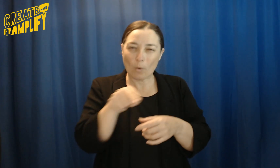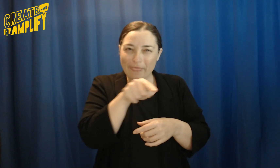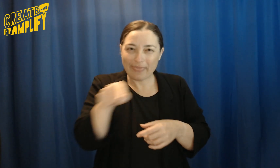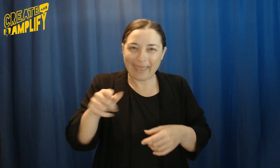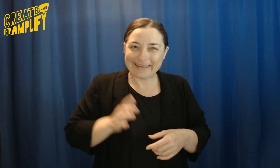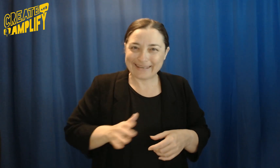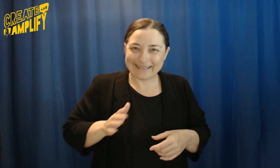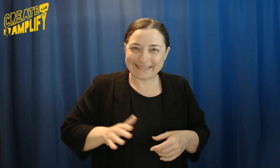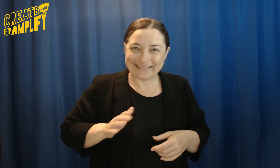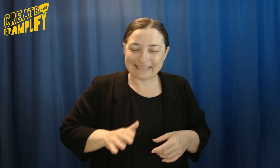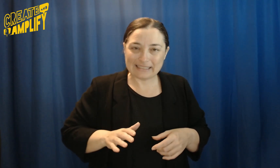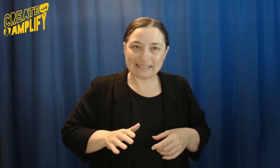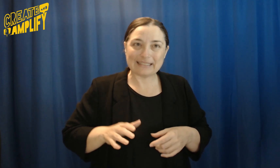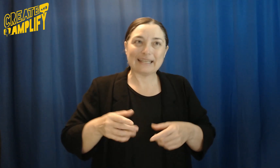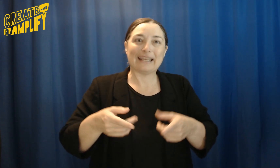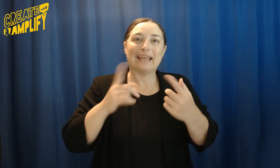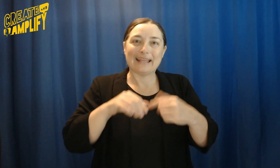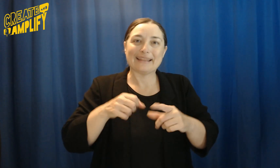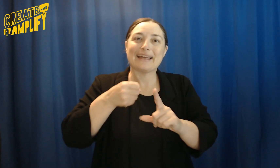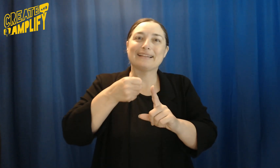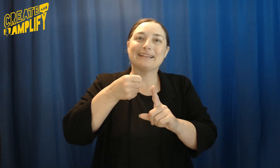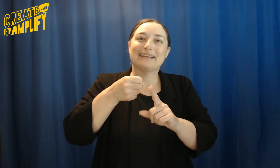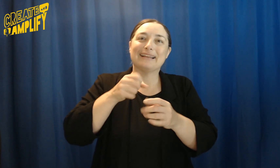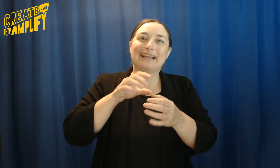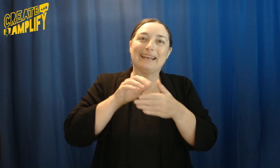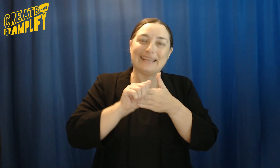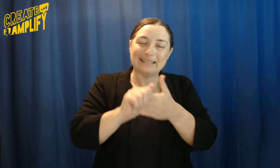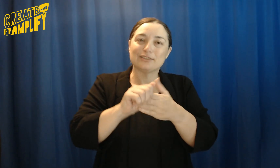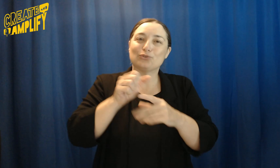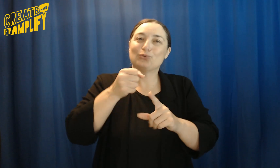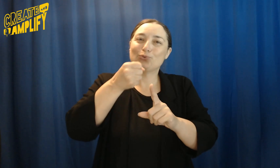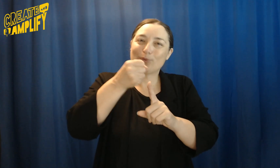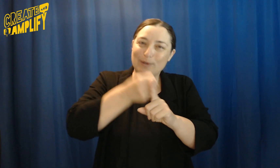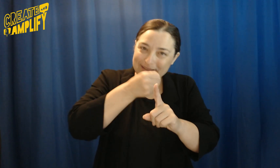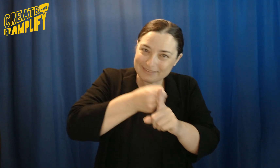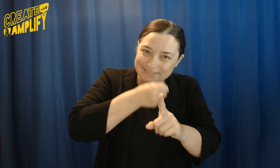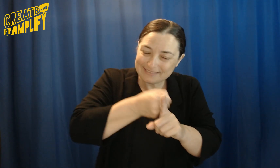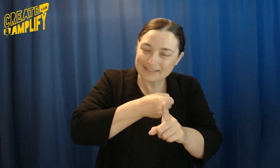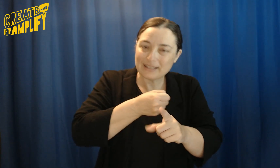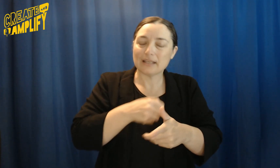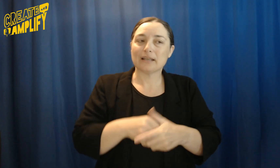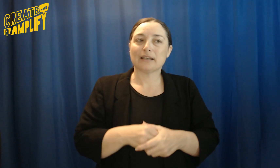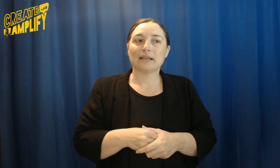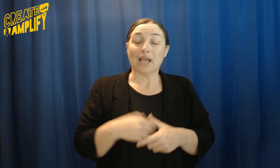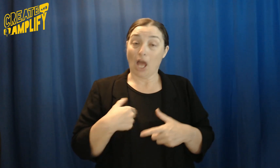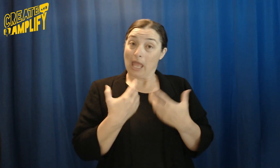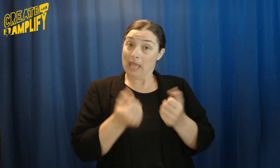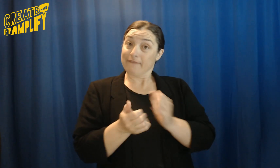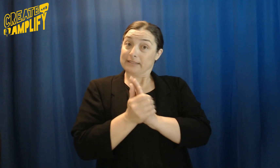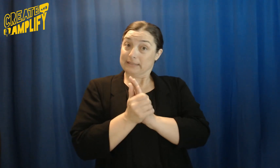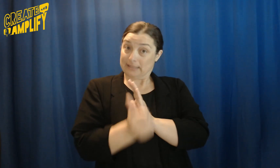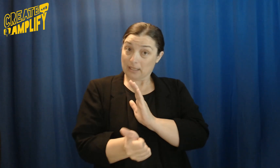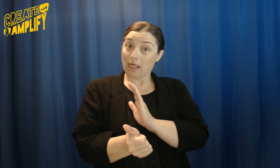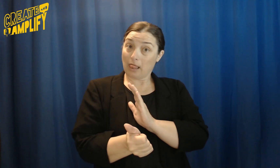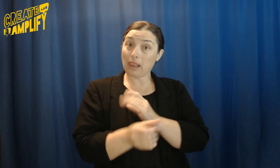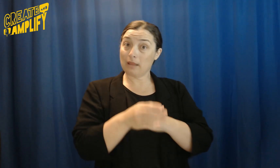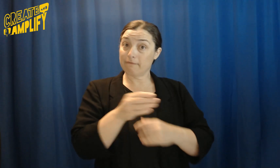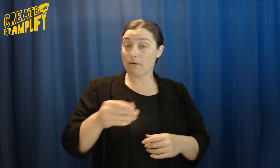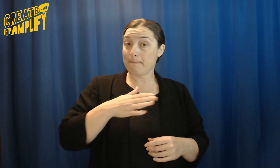to advocacy and activism, I think. I have these skills from the work that I've done in the